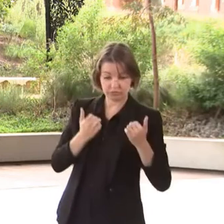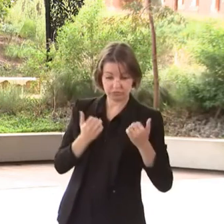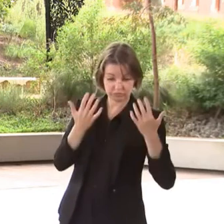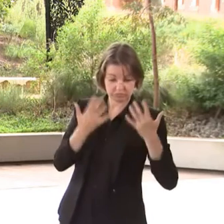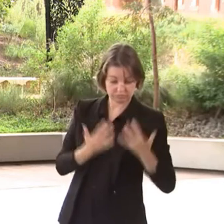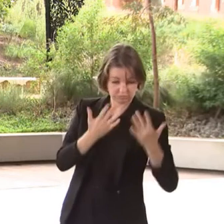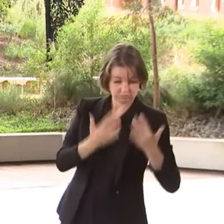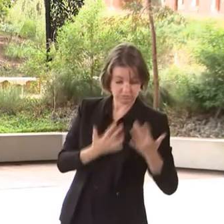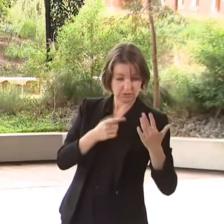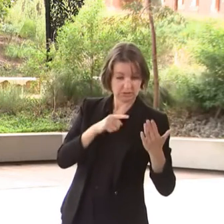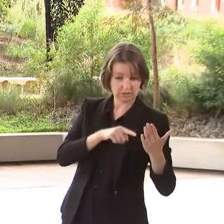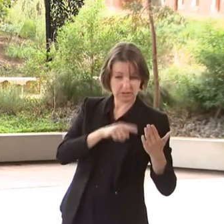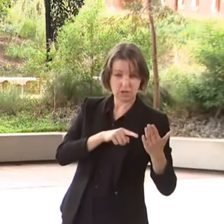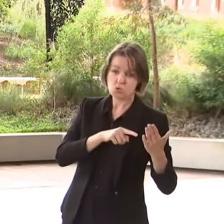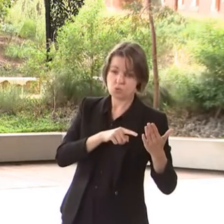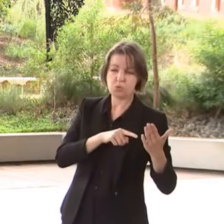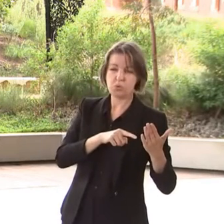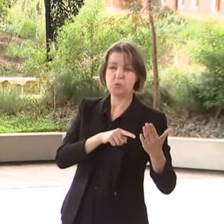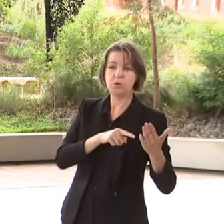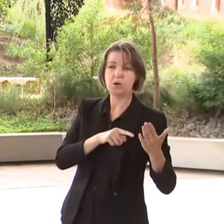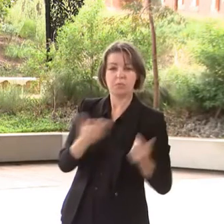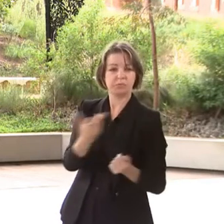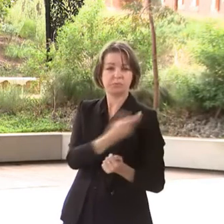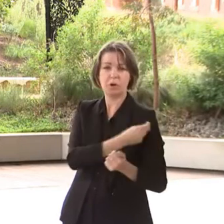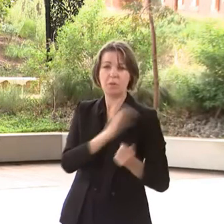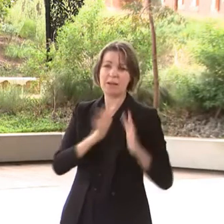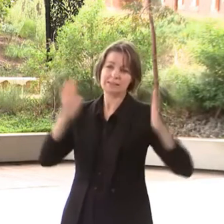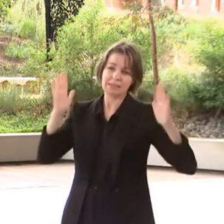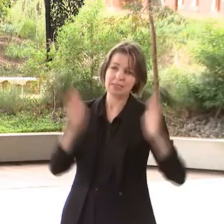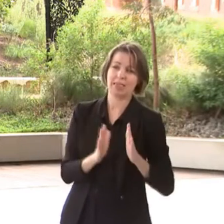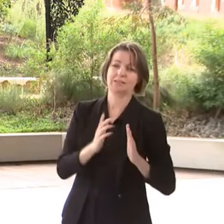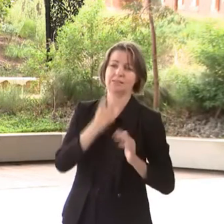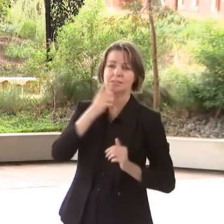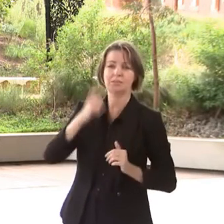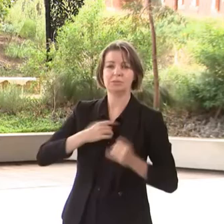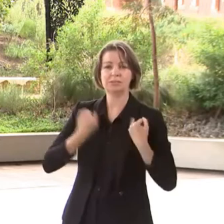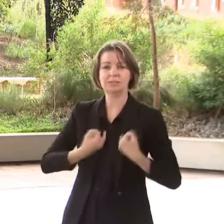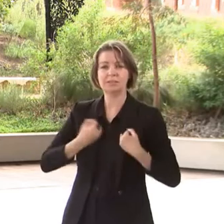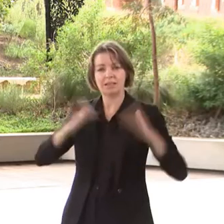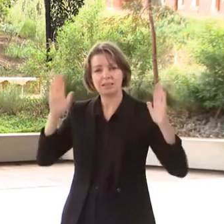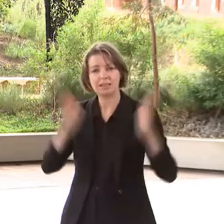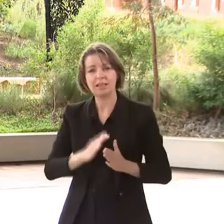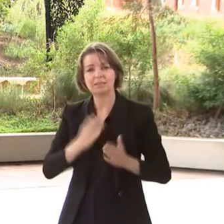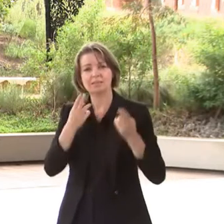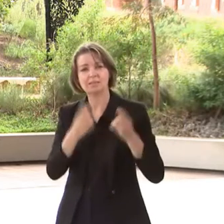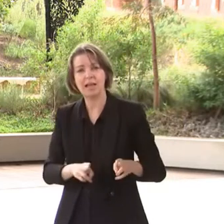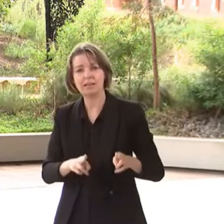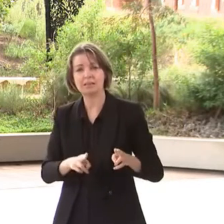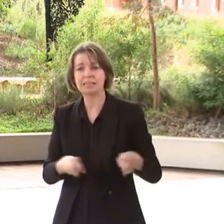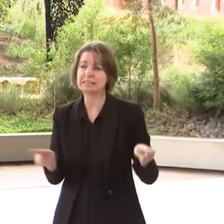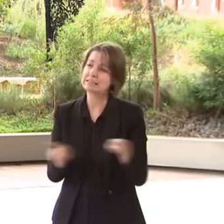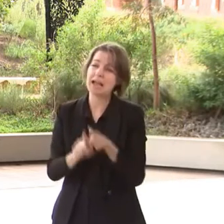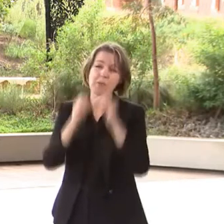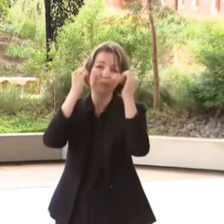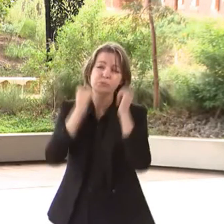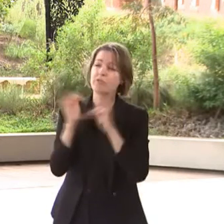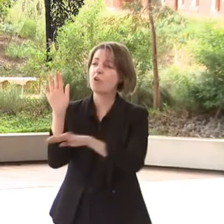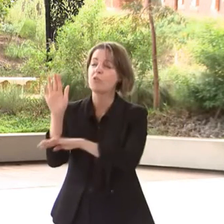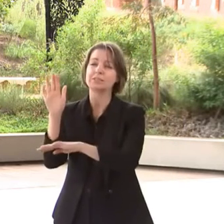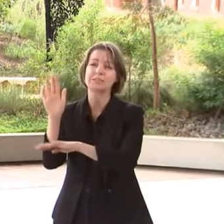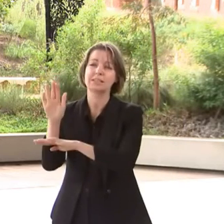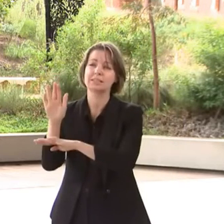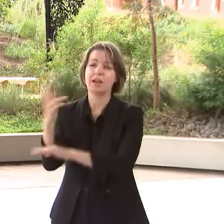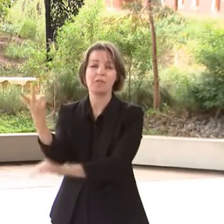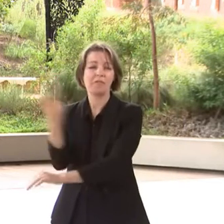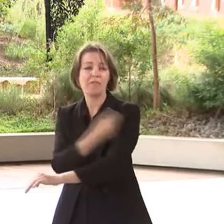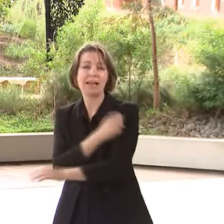New South Wales based on ICUs, hospitalisations and deaths. The issue is clear globally, that